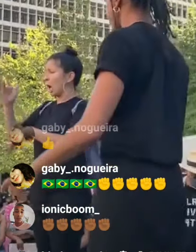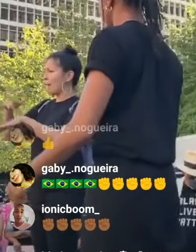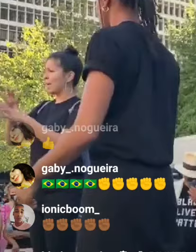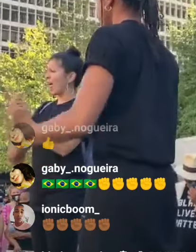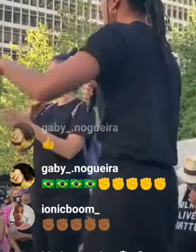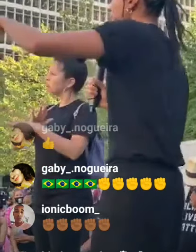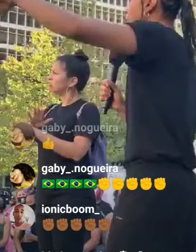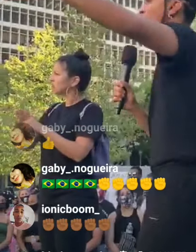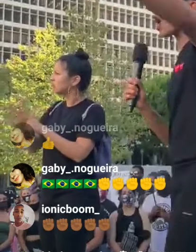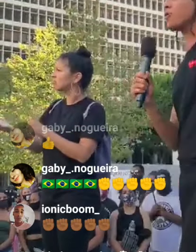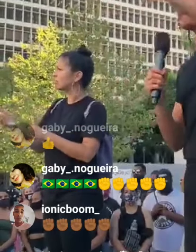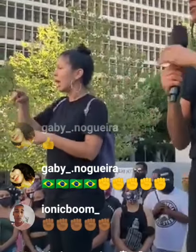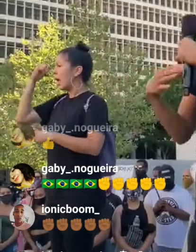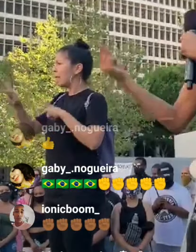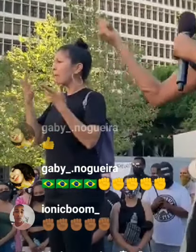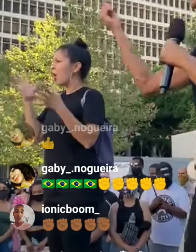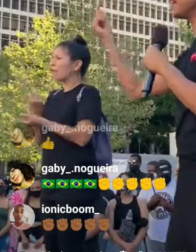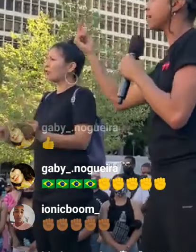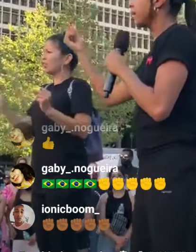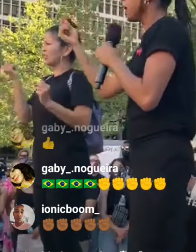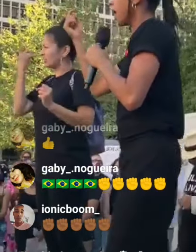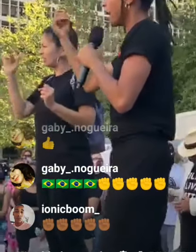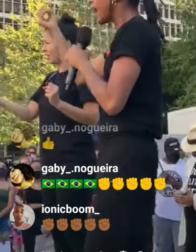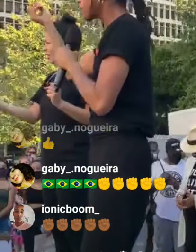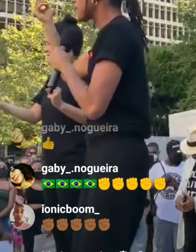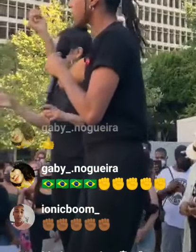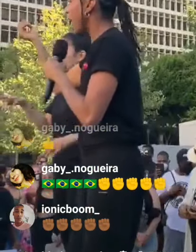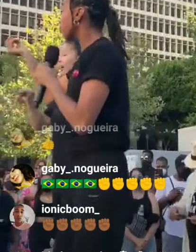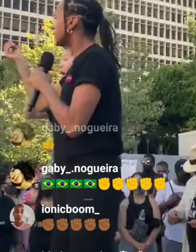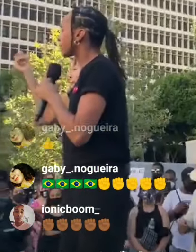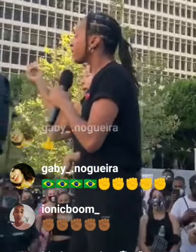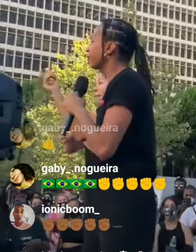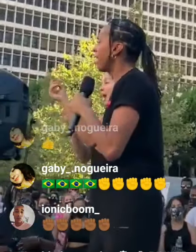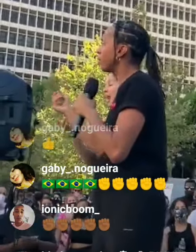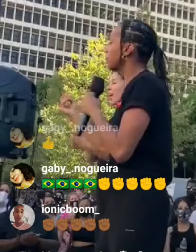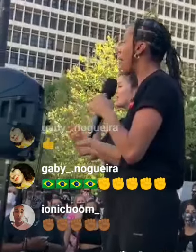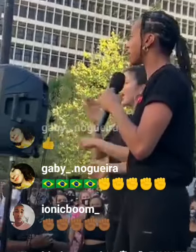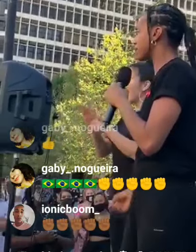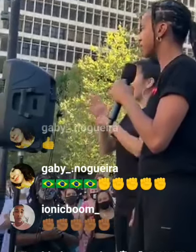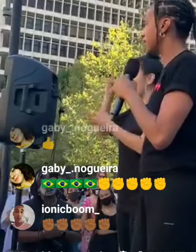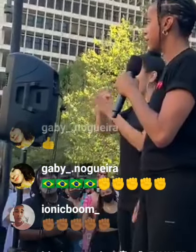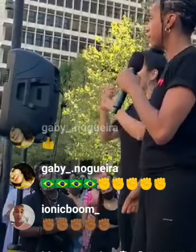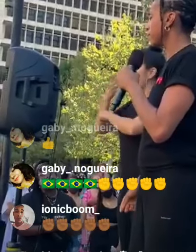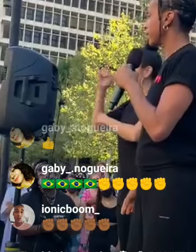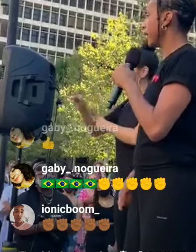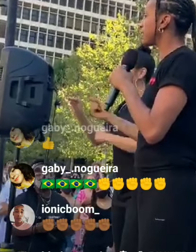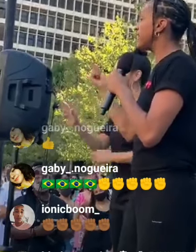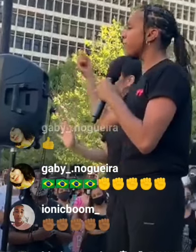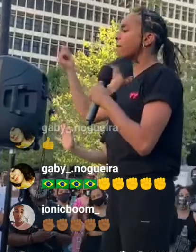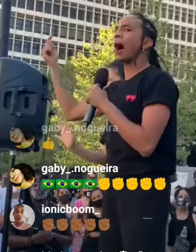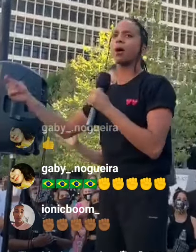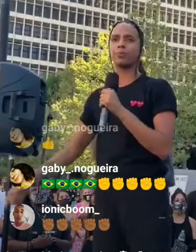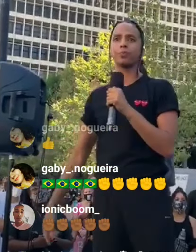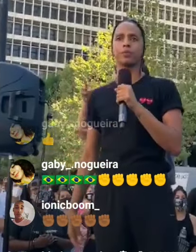And we do it because so many of us have desperately needed a witness for our own pain. And so